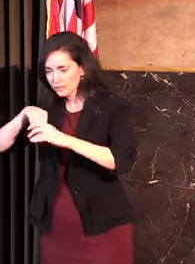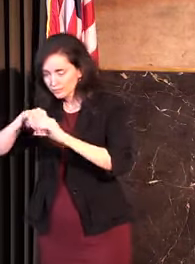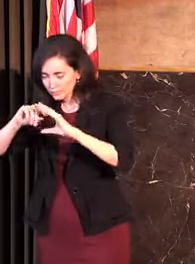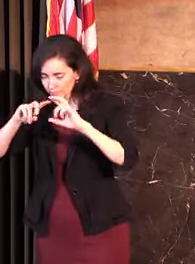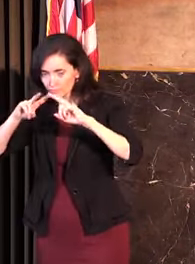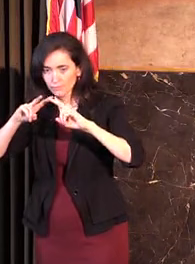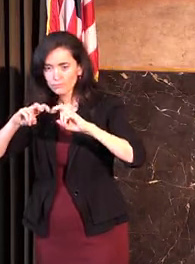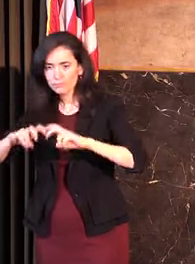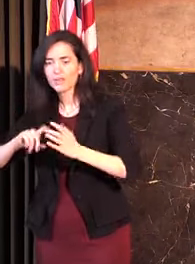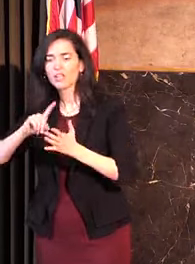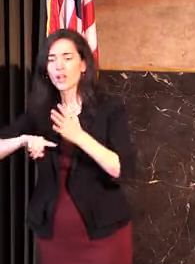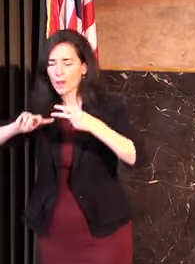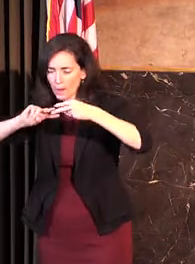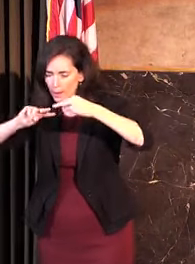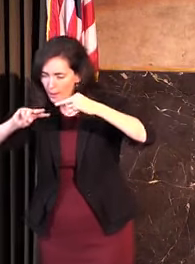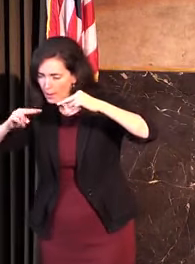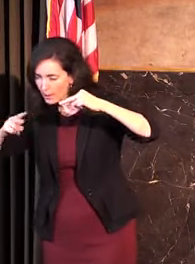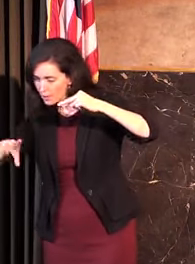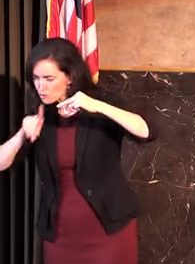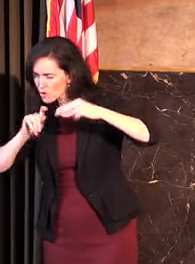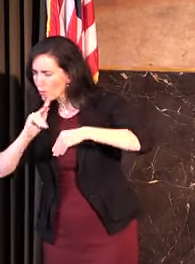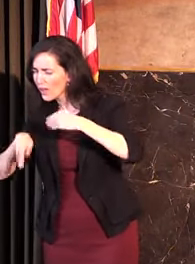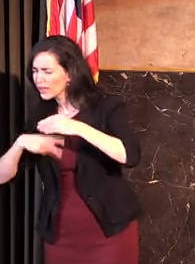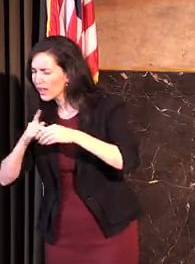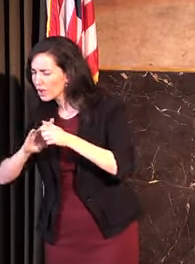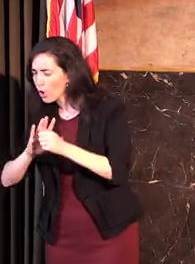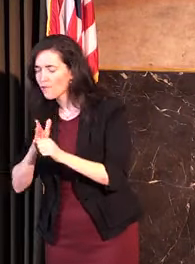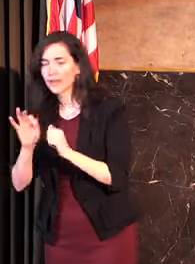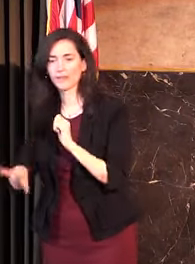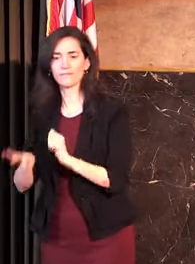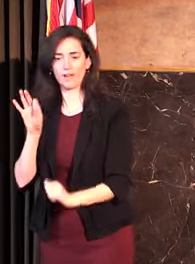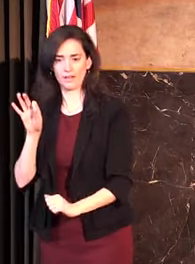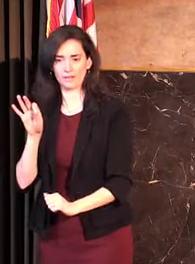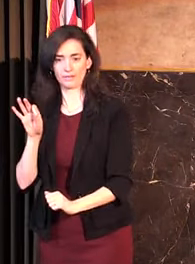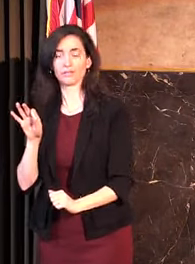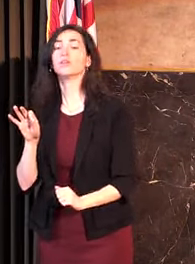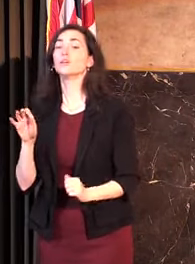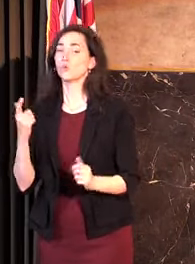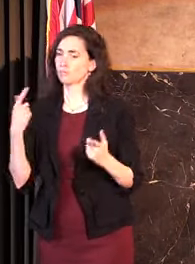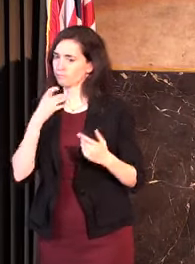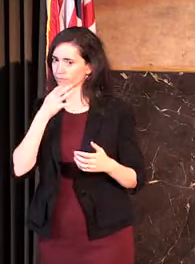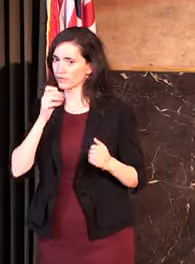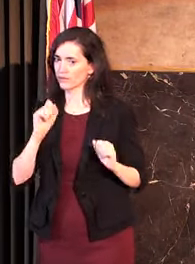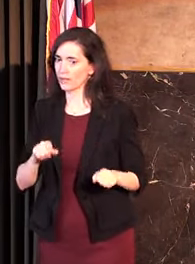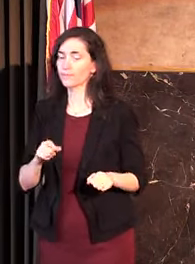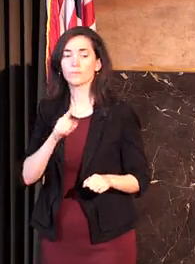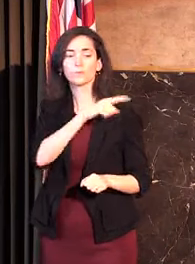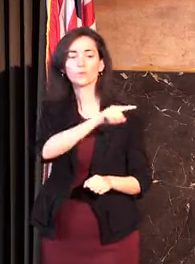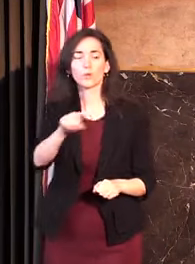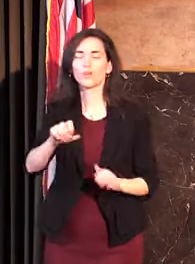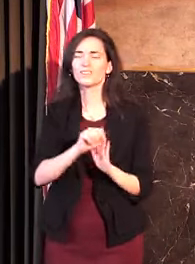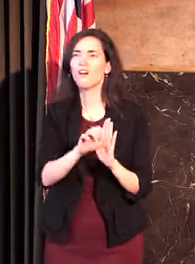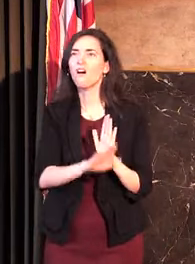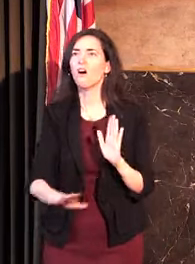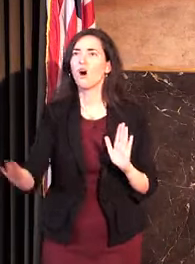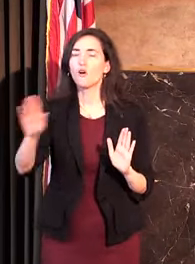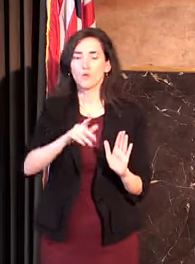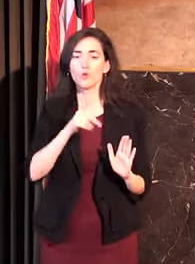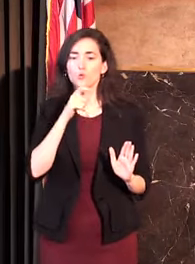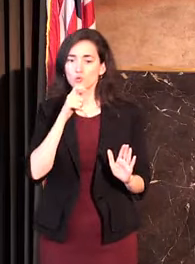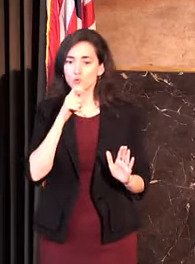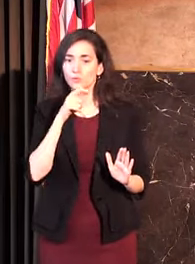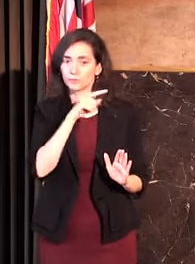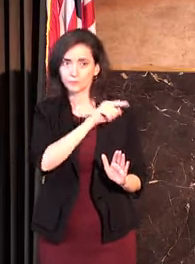state, and we'll be looking to do that. We have asked testers, anyone that does PCR testing throughout the state, to send